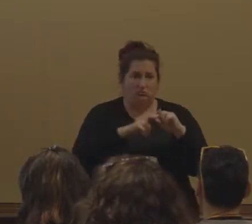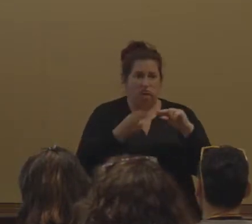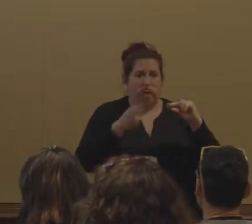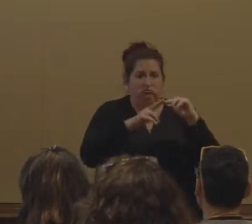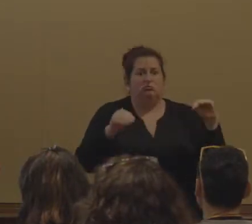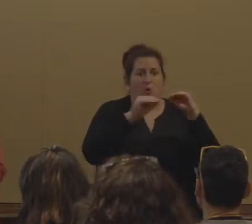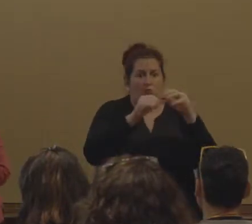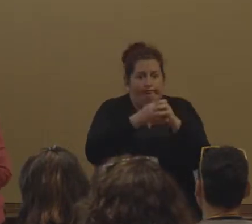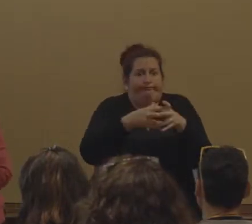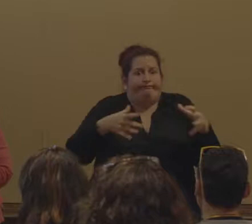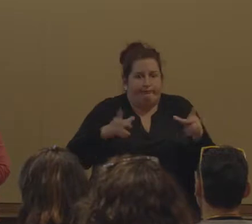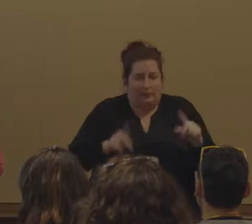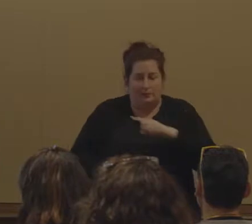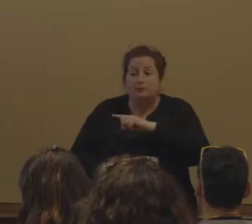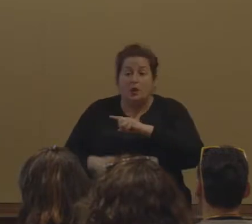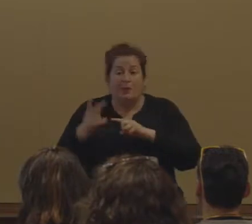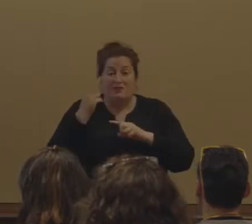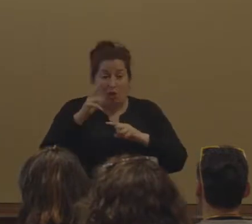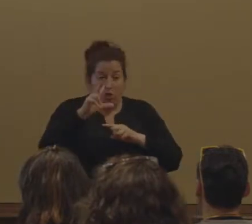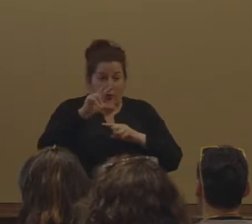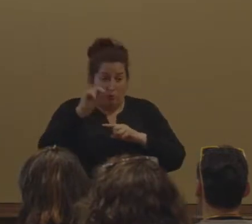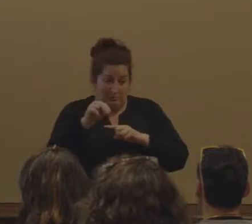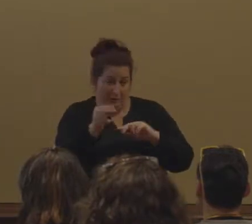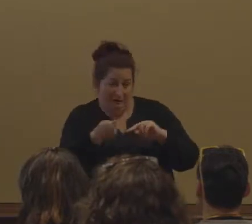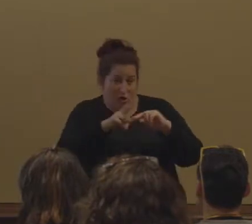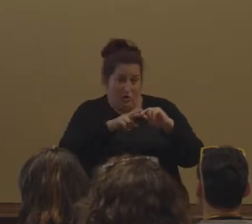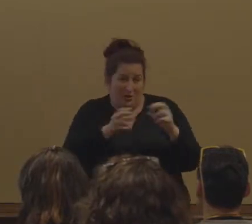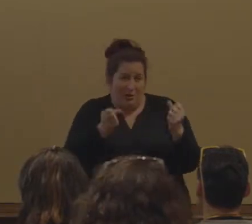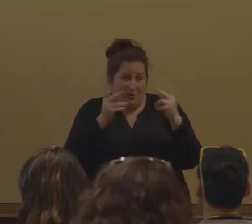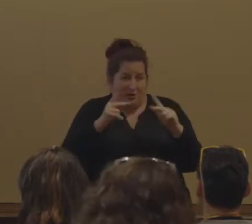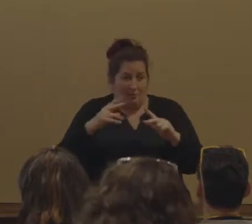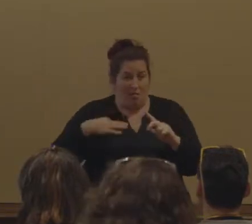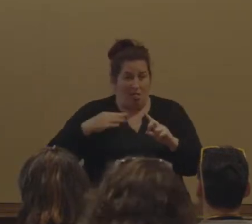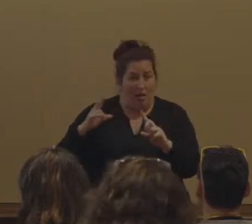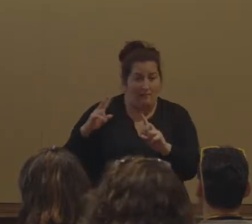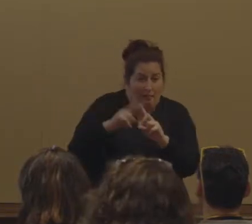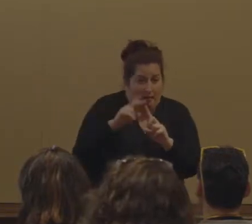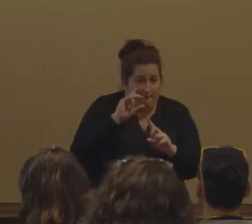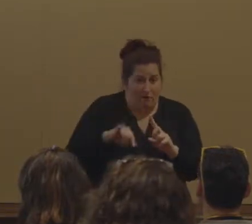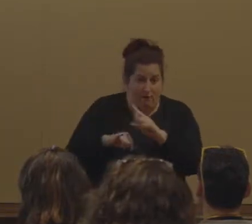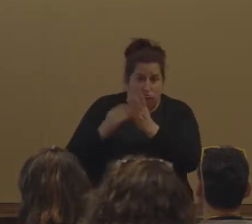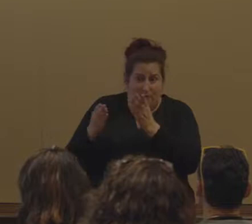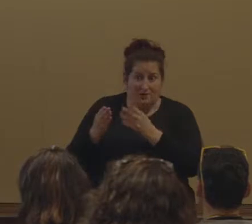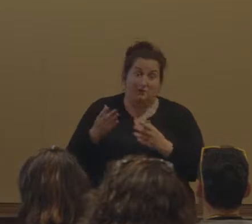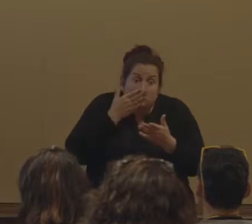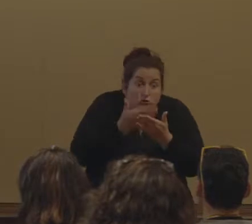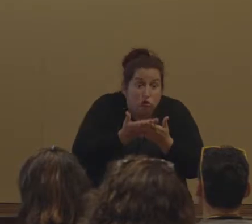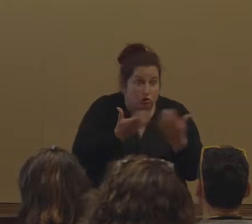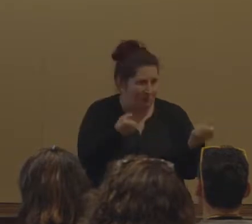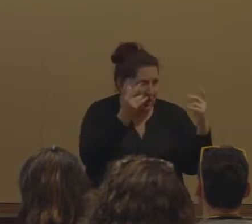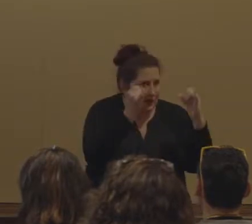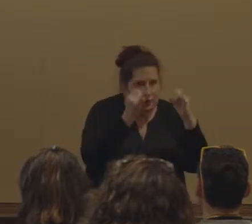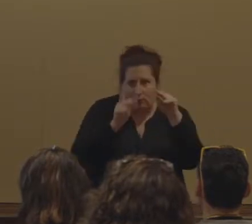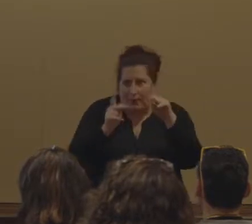grow. We've seen about a 3% increase in the number of applicants this year, and that's a good thing because there's so many individuals out